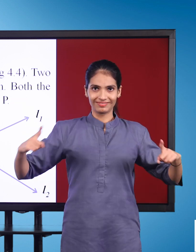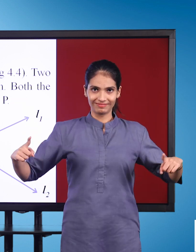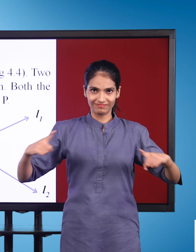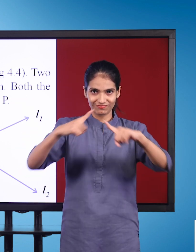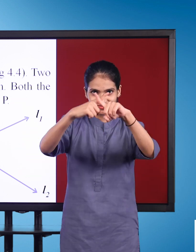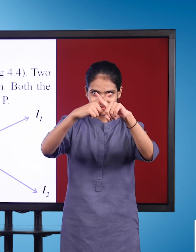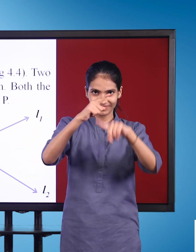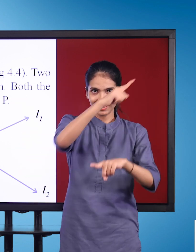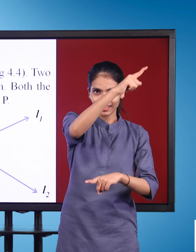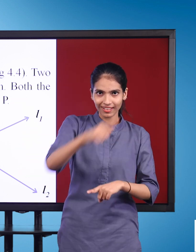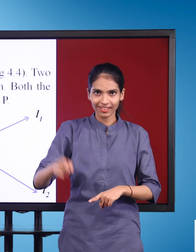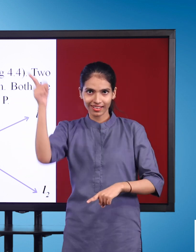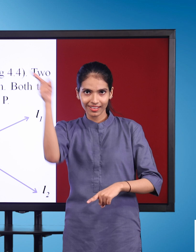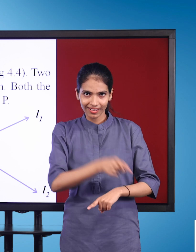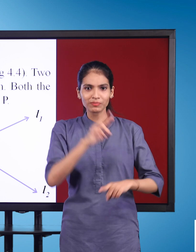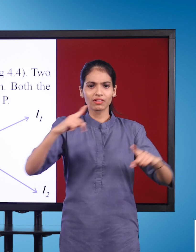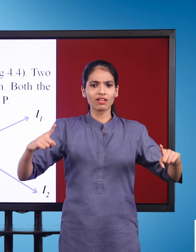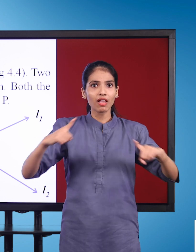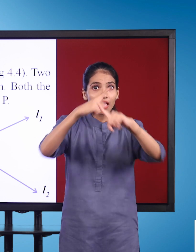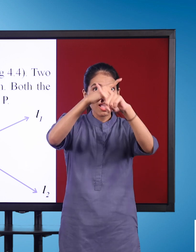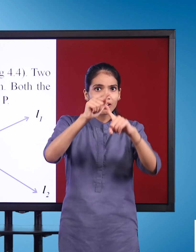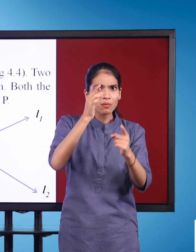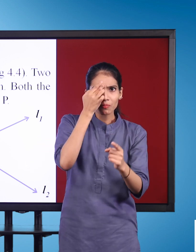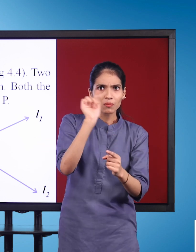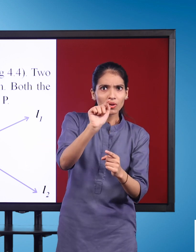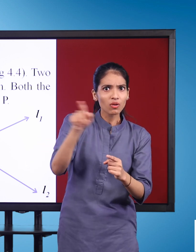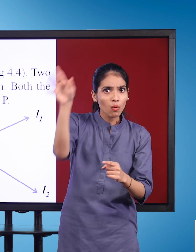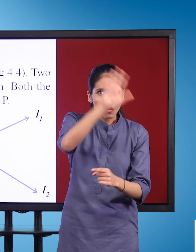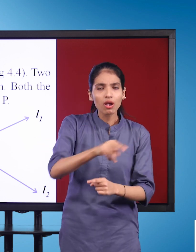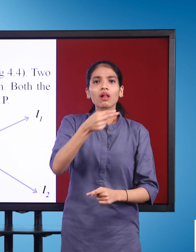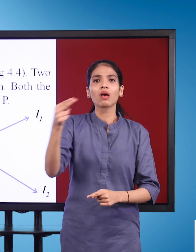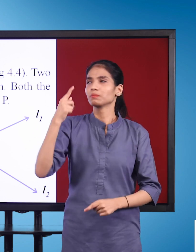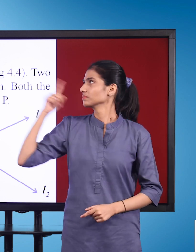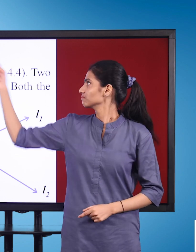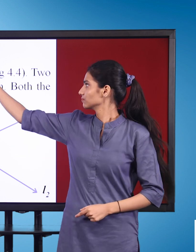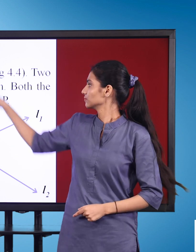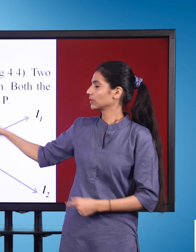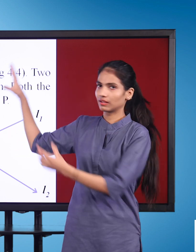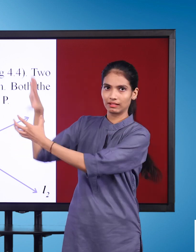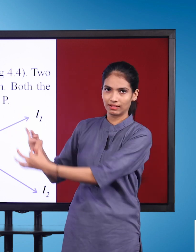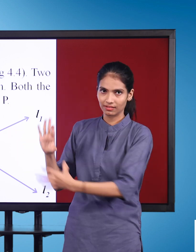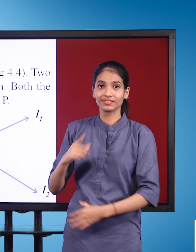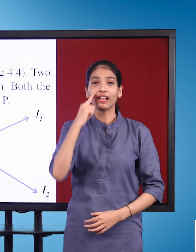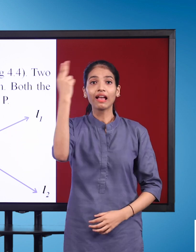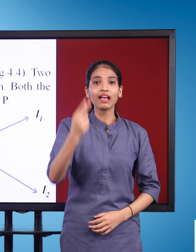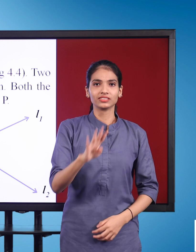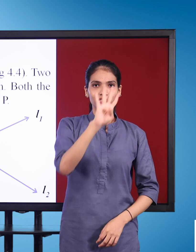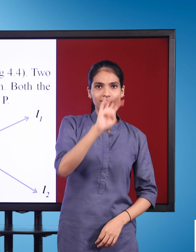Look at the diagram. Figure 4.4. Two lines L1 and L2 are shown. Both